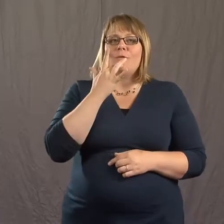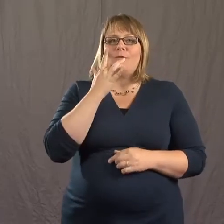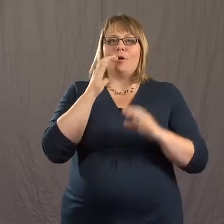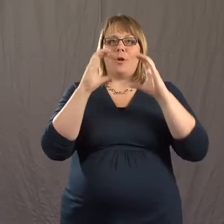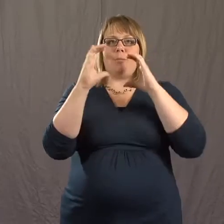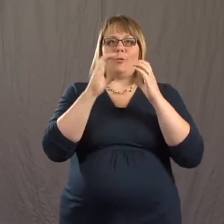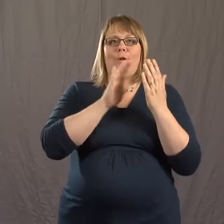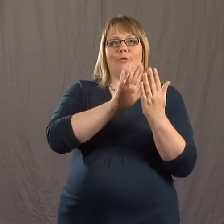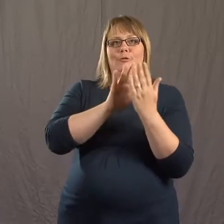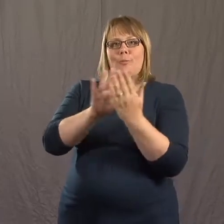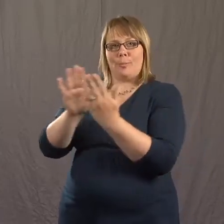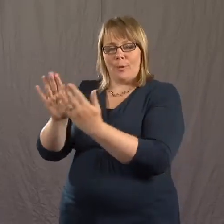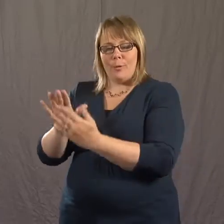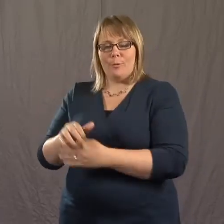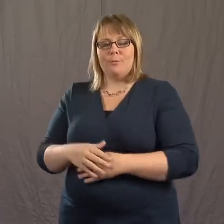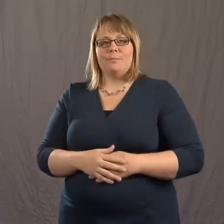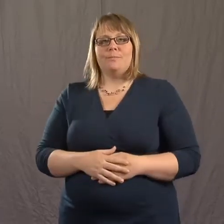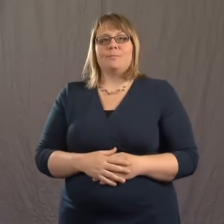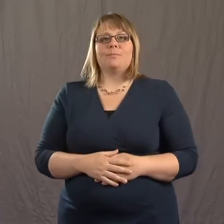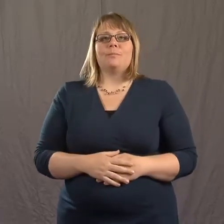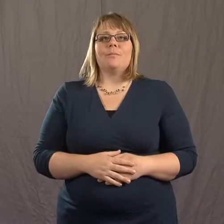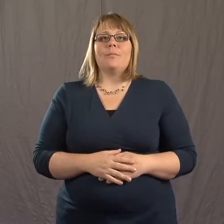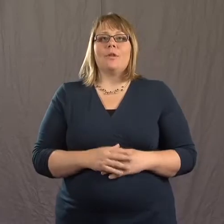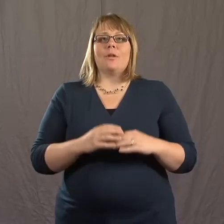their preferred communication approach.